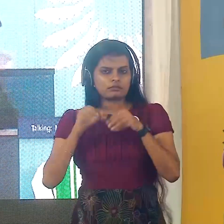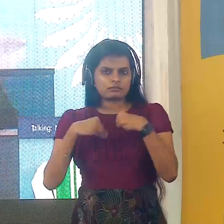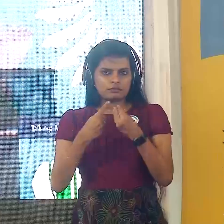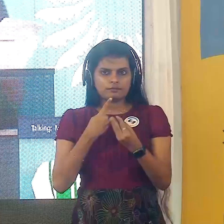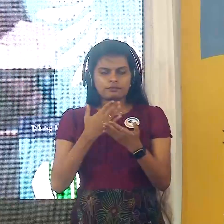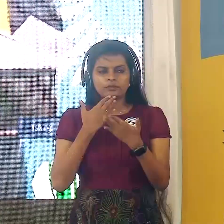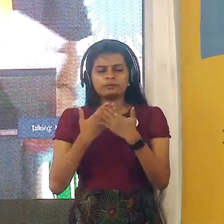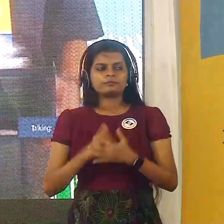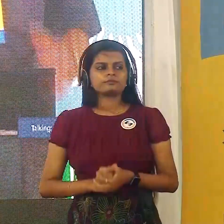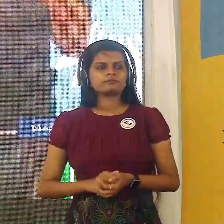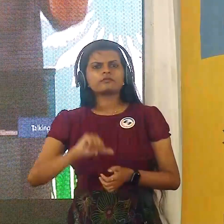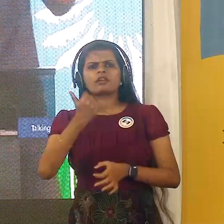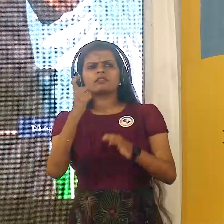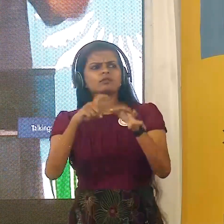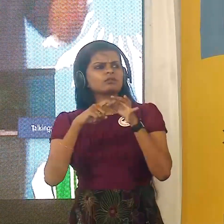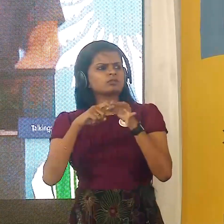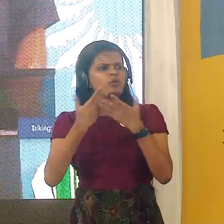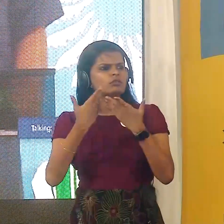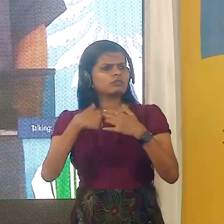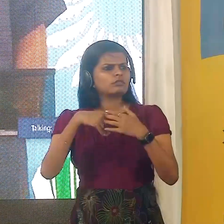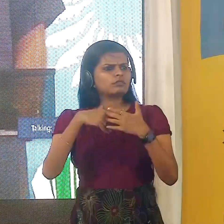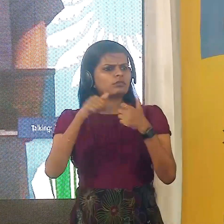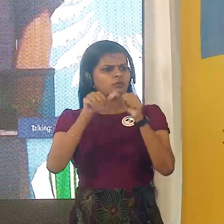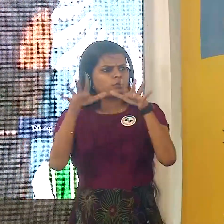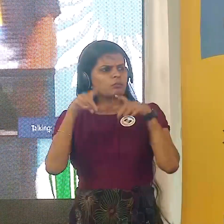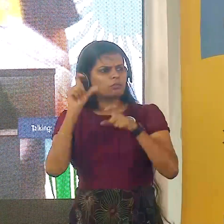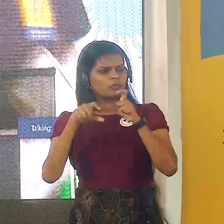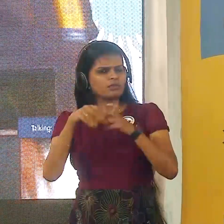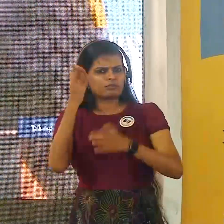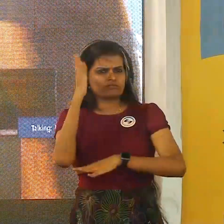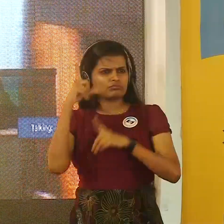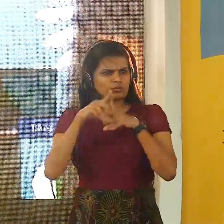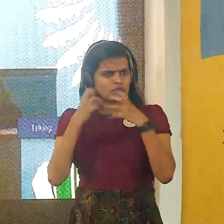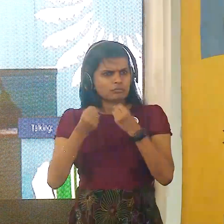came. Anybody else would like to speak from the audience, please do.